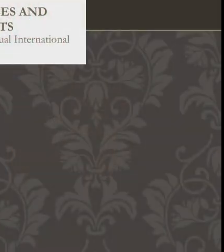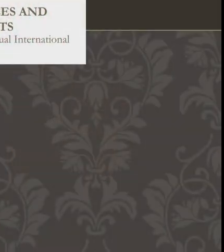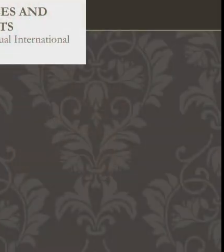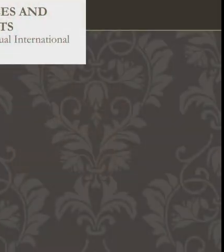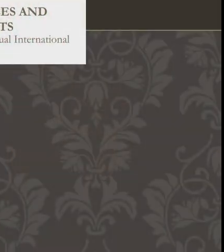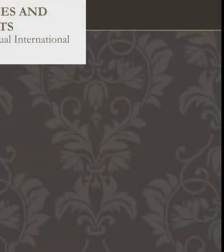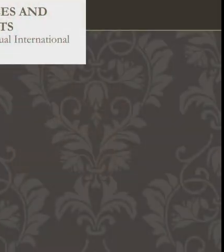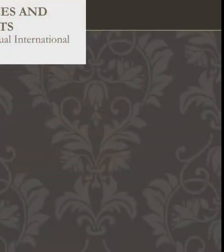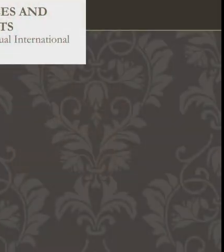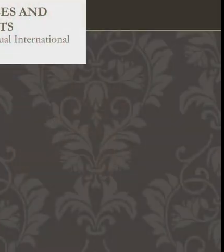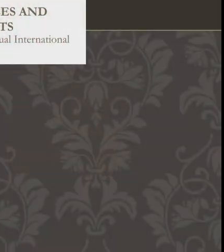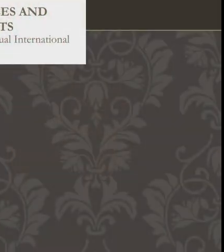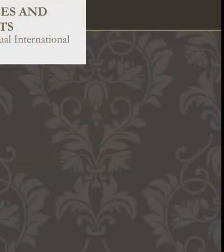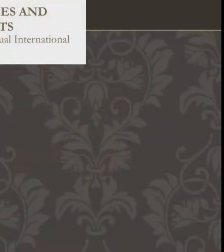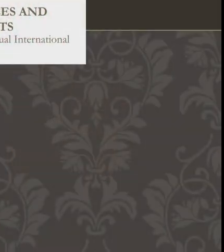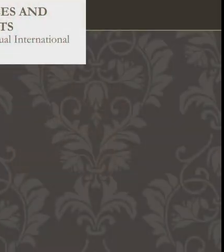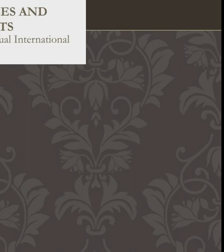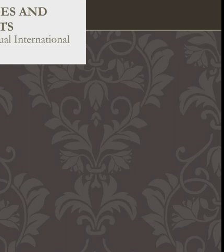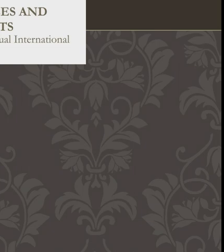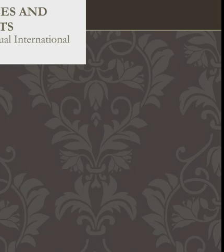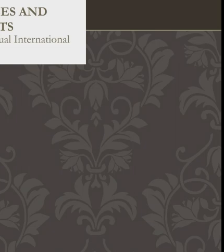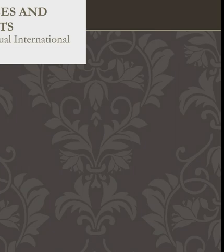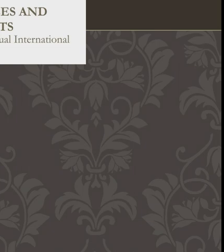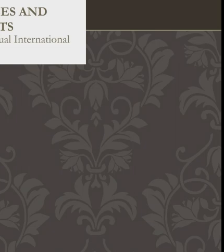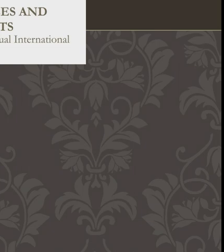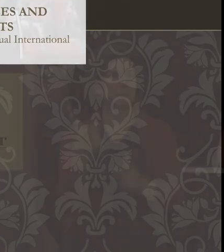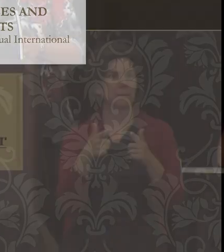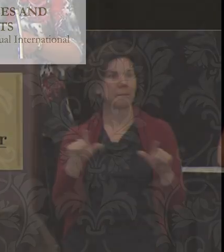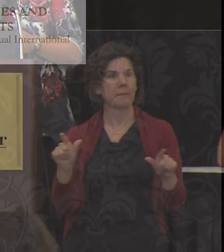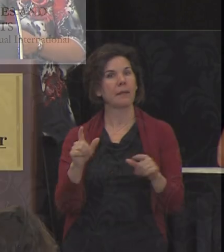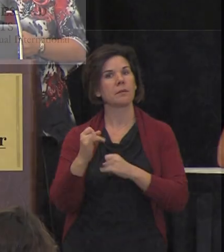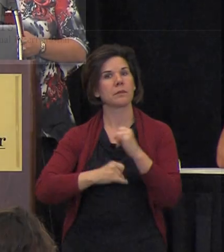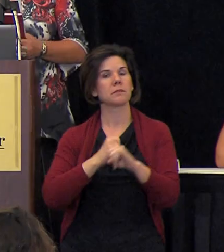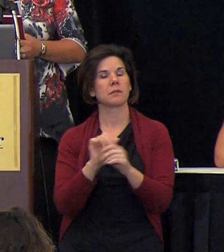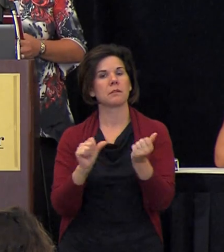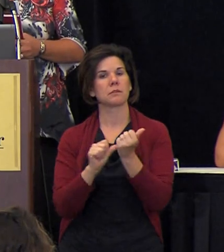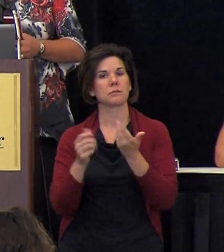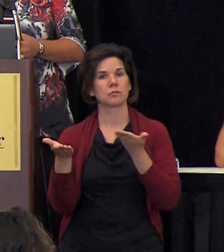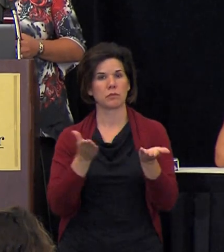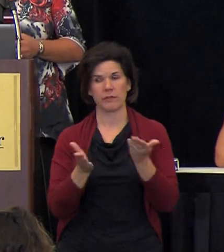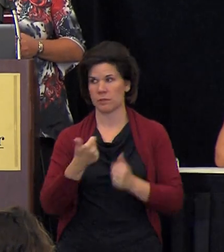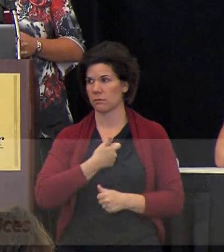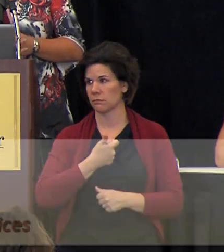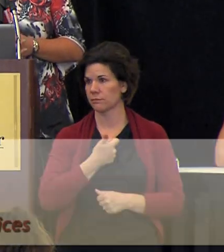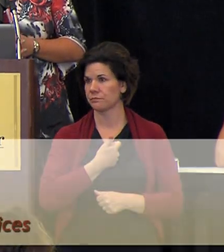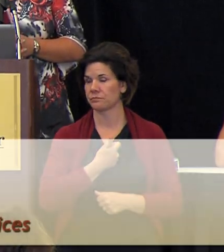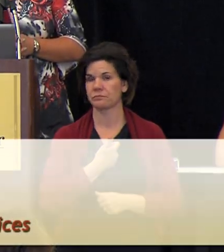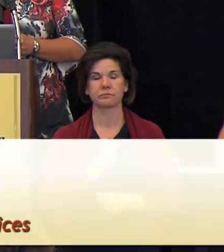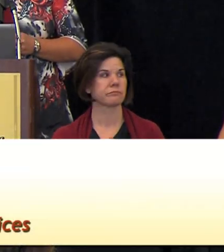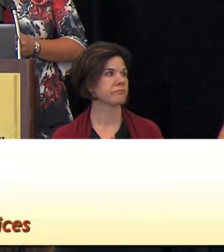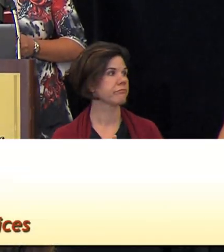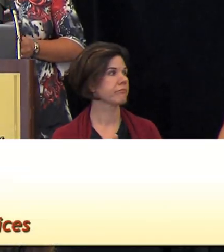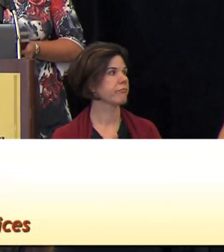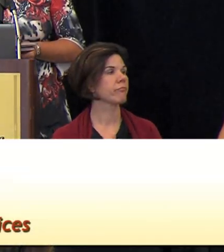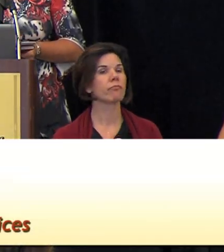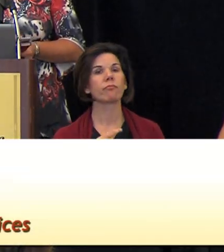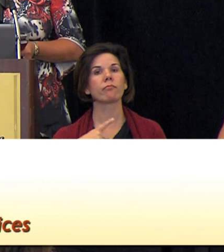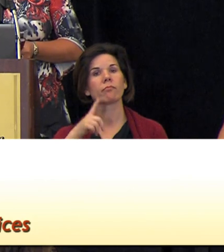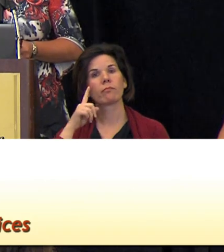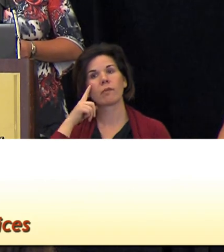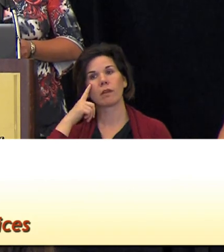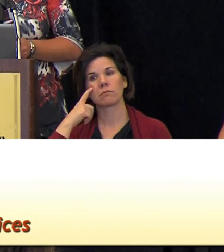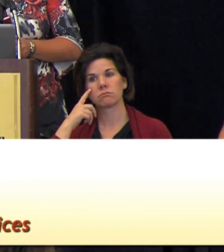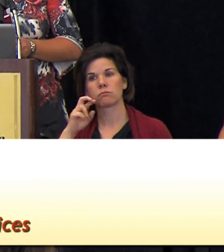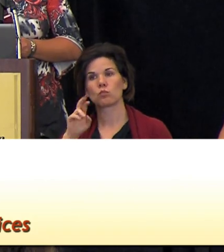so my name is julia strapolski i'm with bilingual international assistance services i have um witnessed um